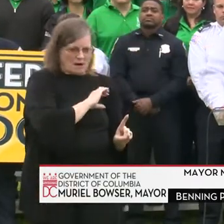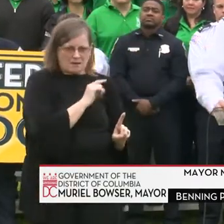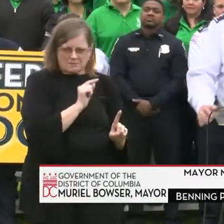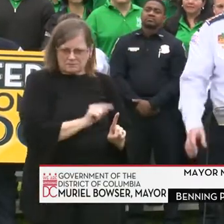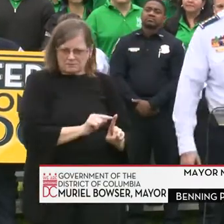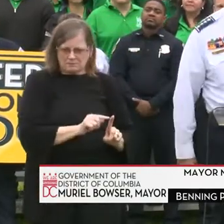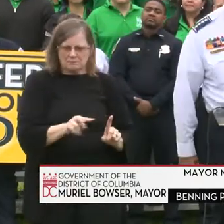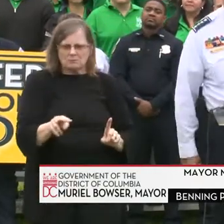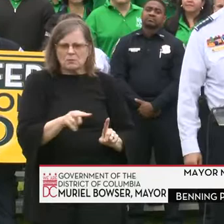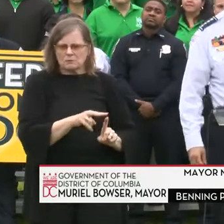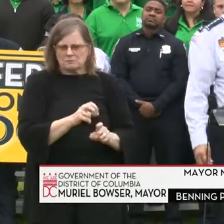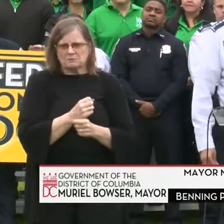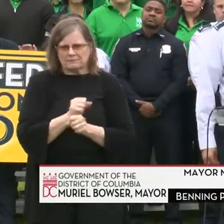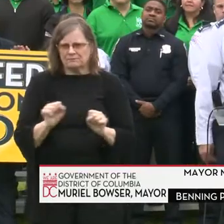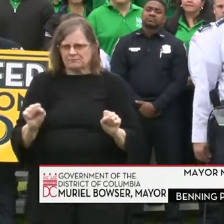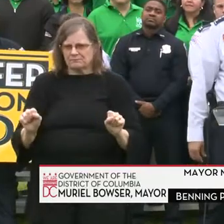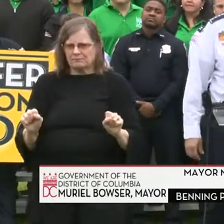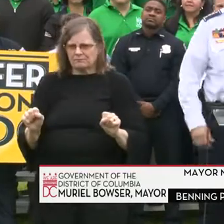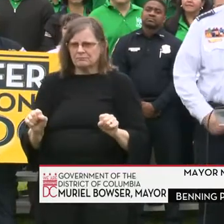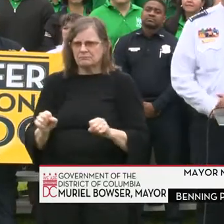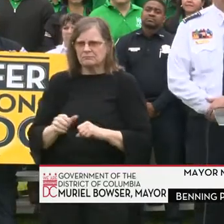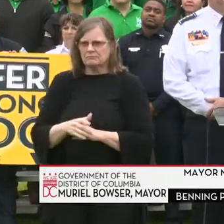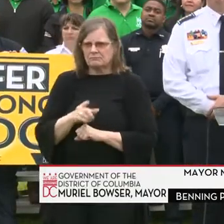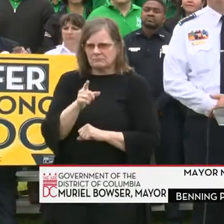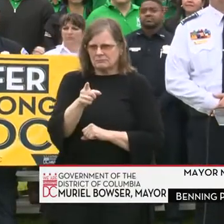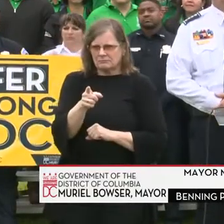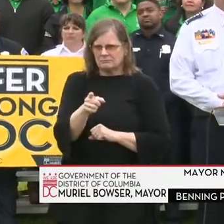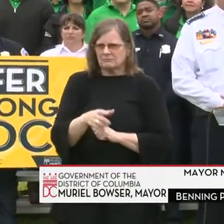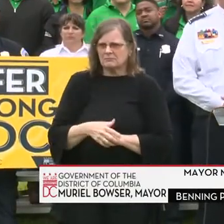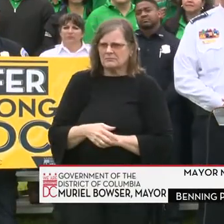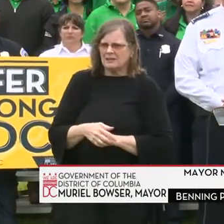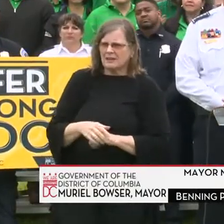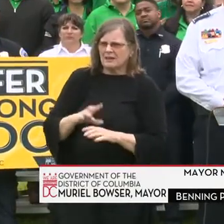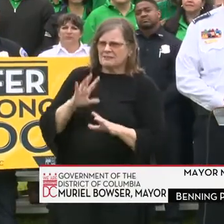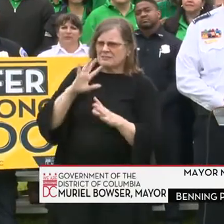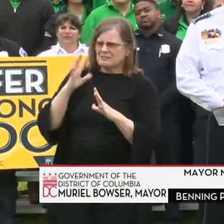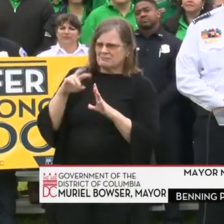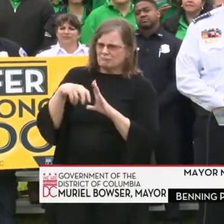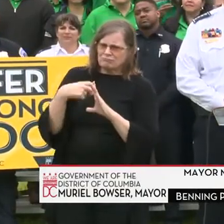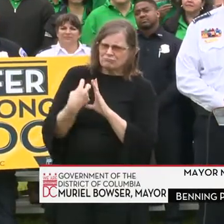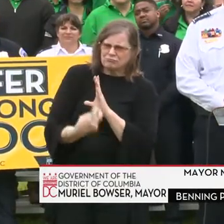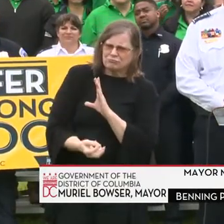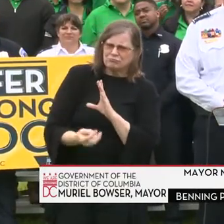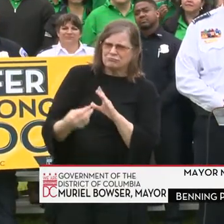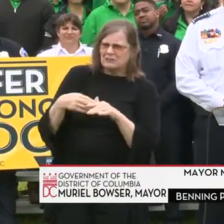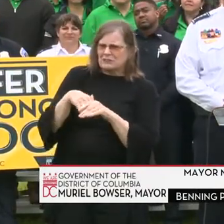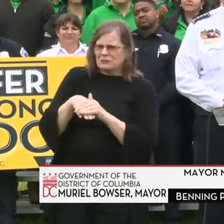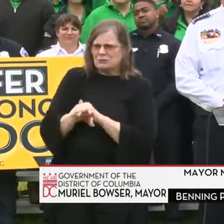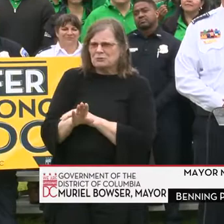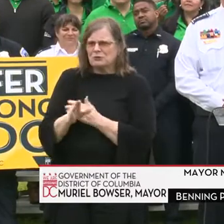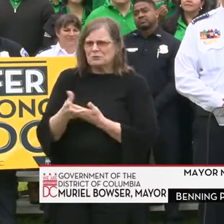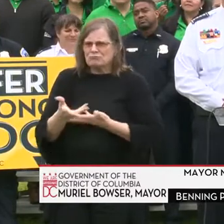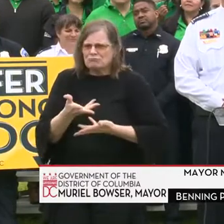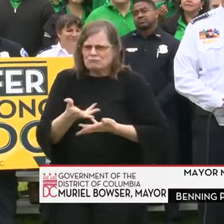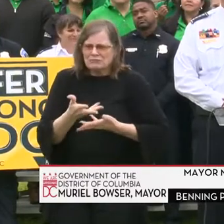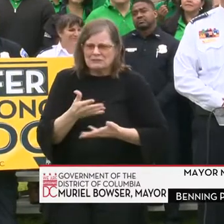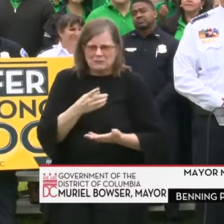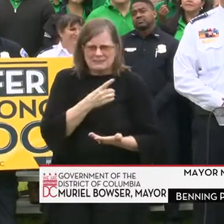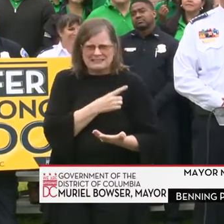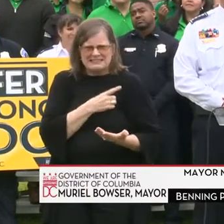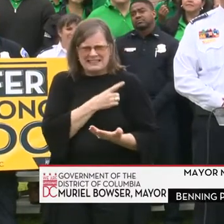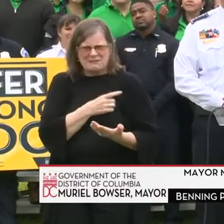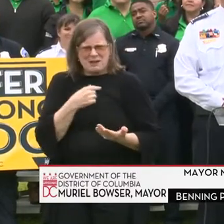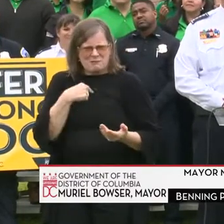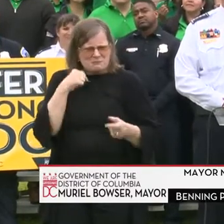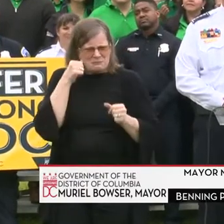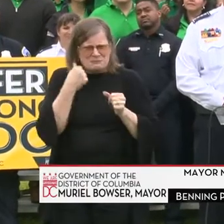Can you talk a little bit more about this deep dive that you've taken with the detectives? It seems, I don't recall a mayor actually ever